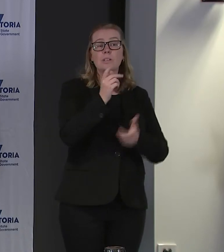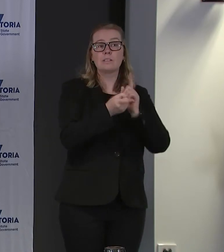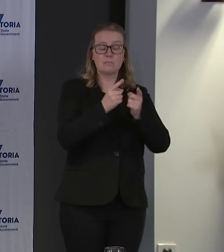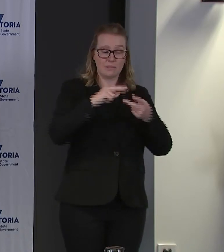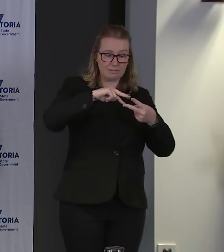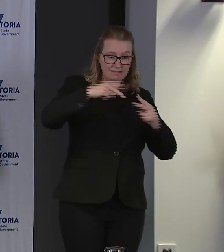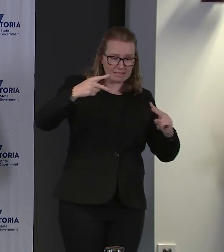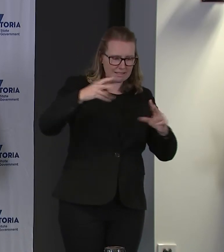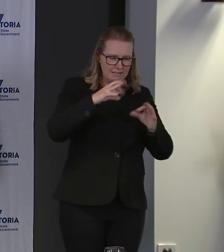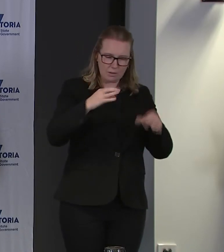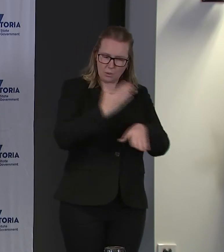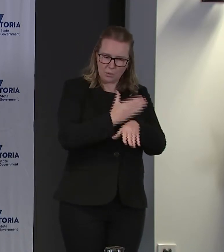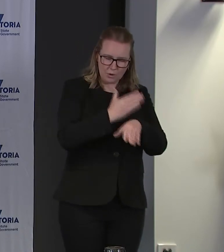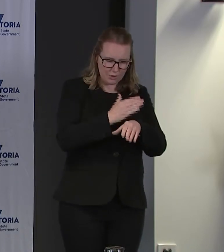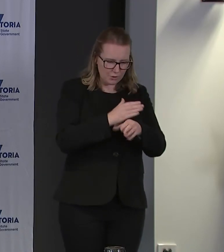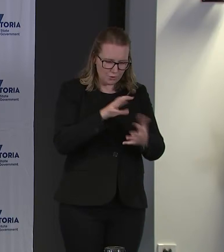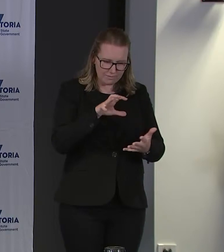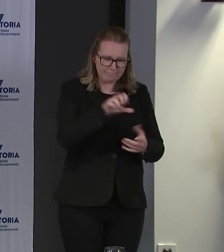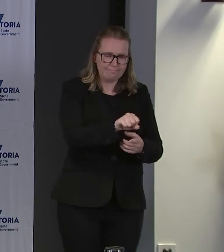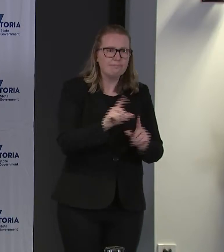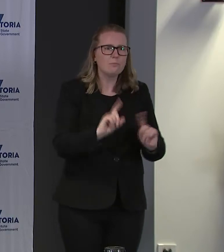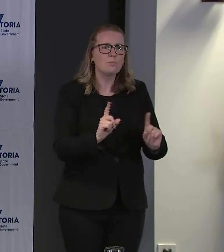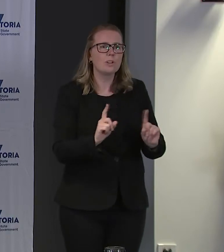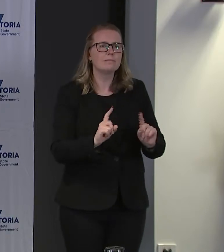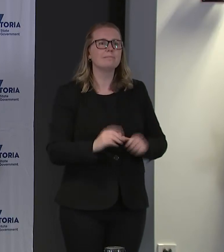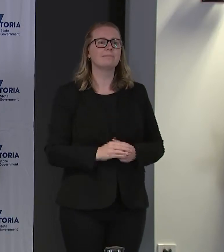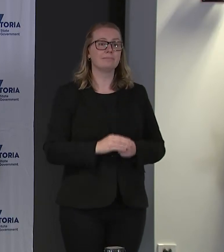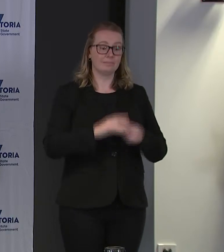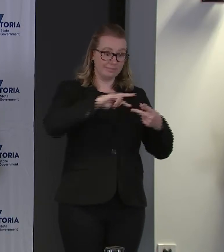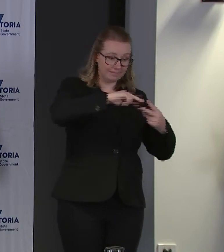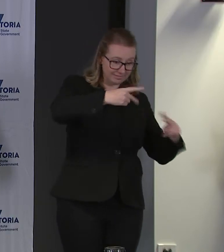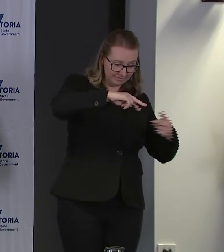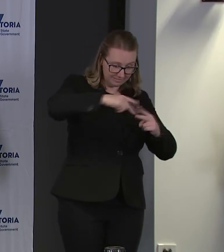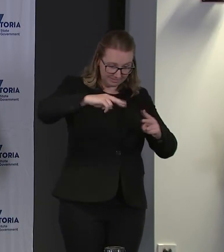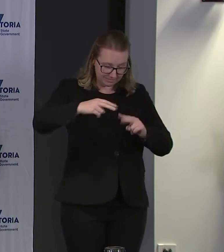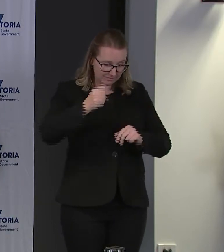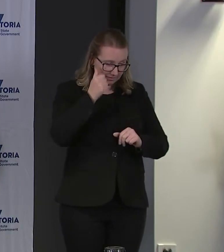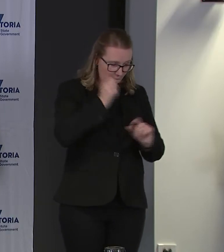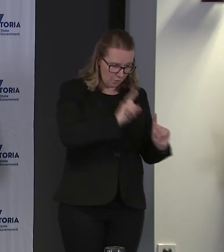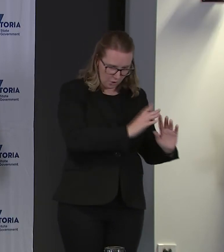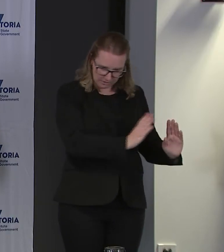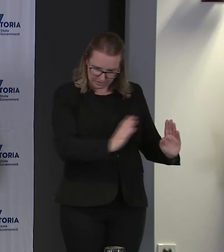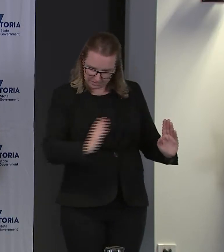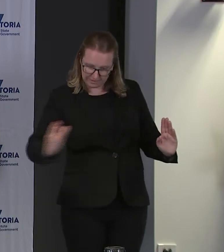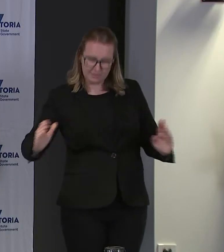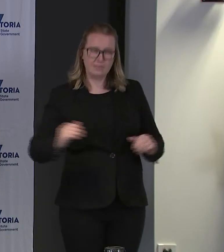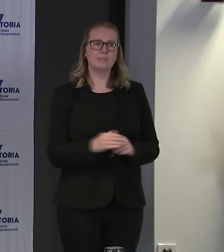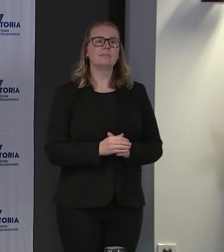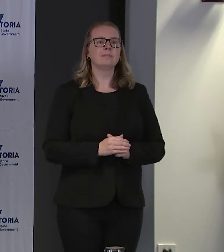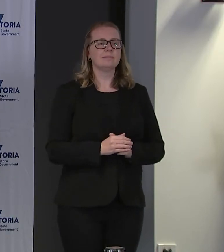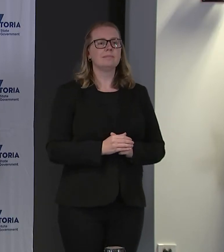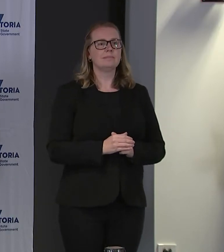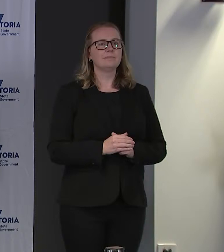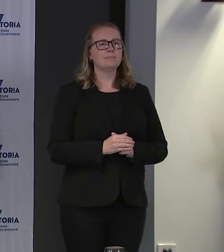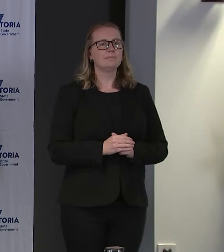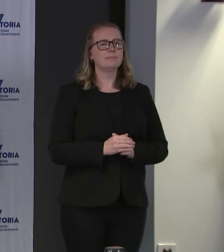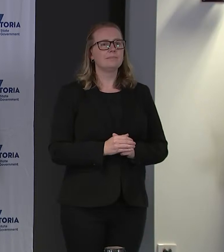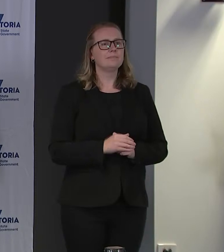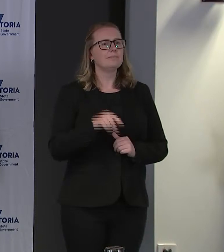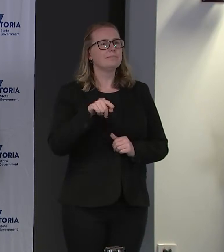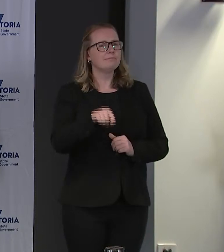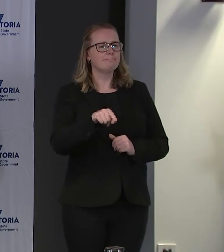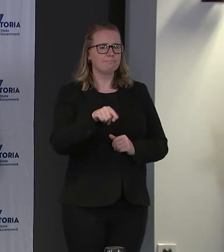small percentage of people. And once we have those sequences, they are put up into a national